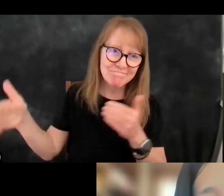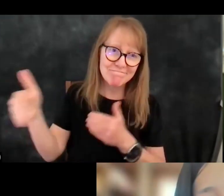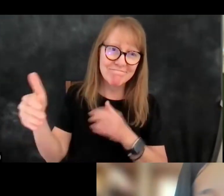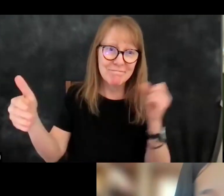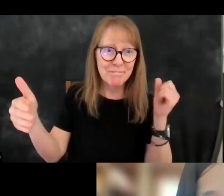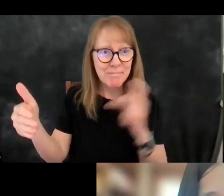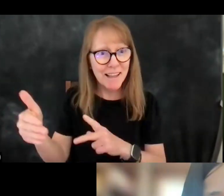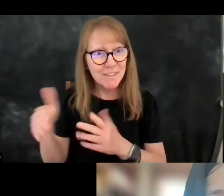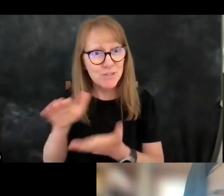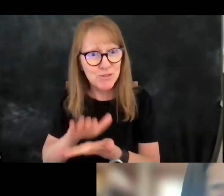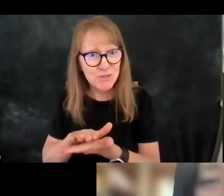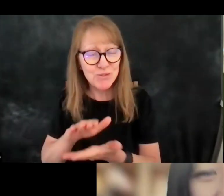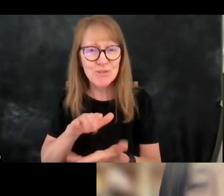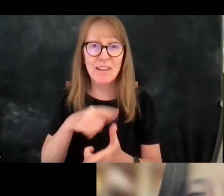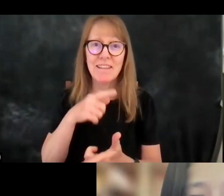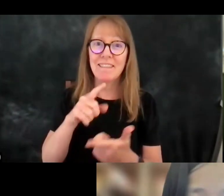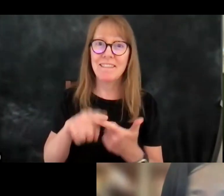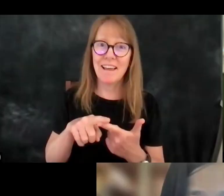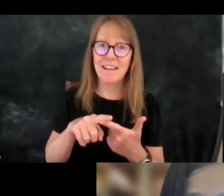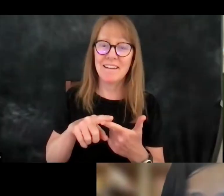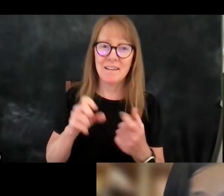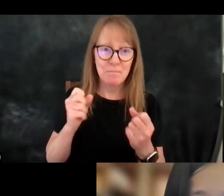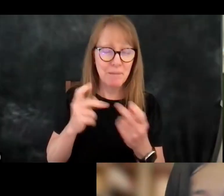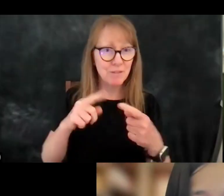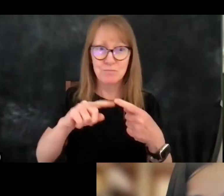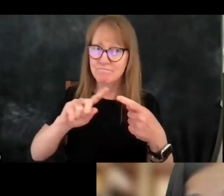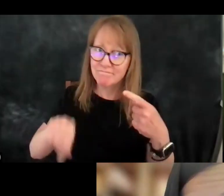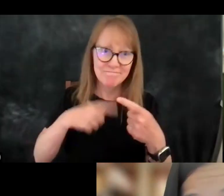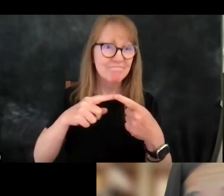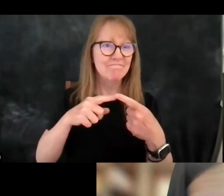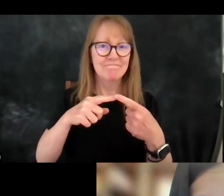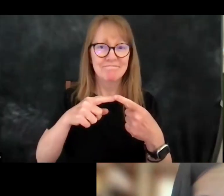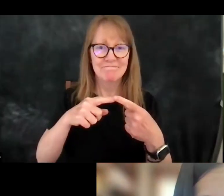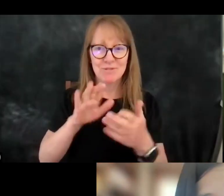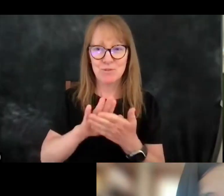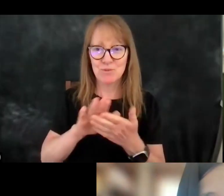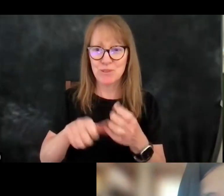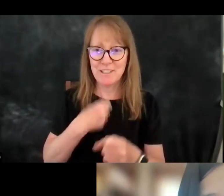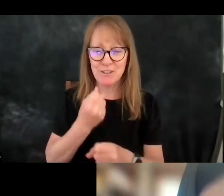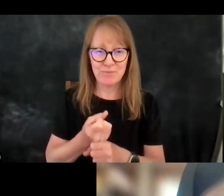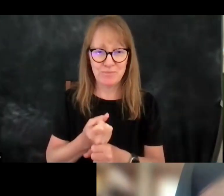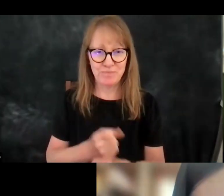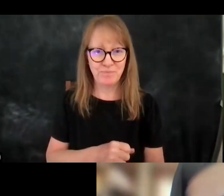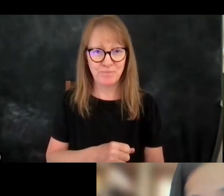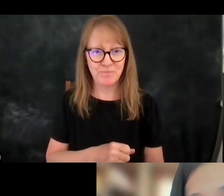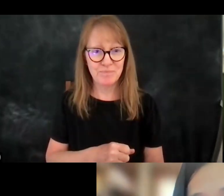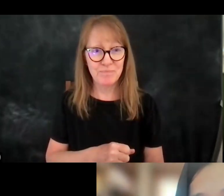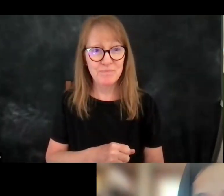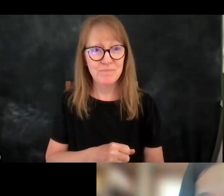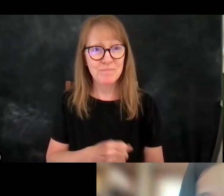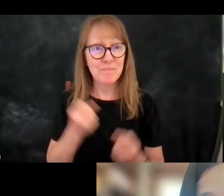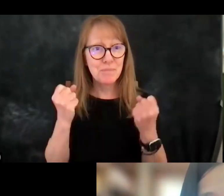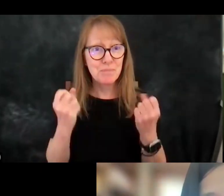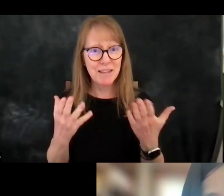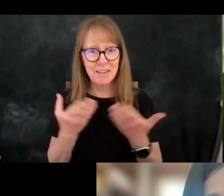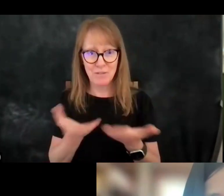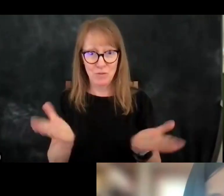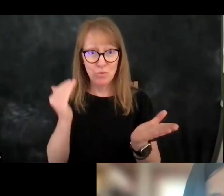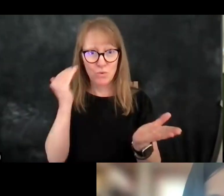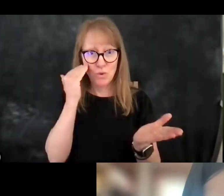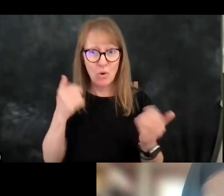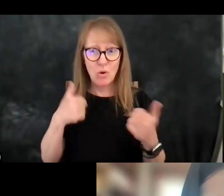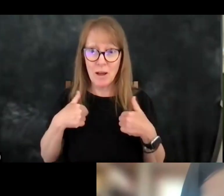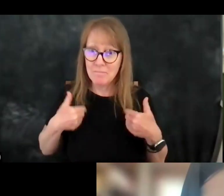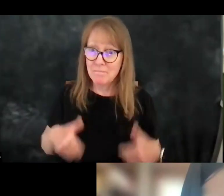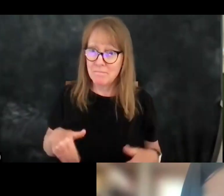school, and then, of course, back to the entire school year after that. I think, as many of you may know, I am a mom